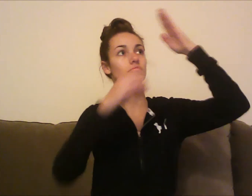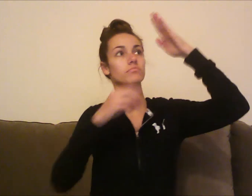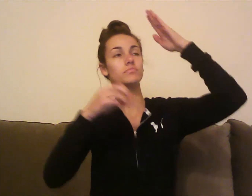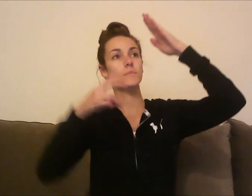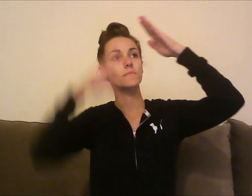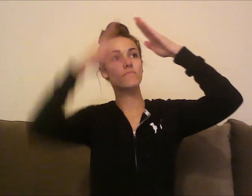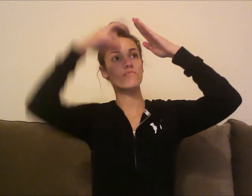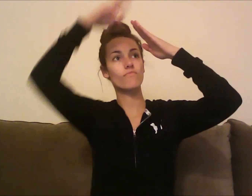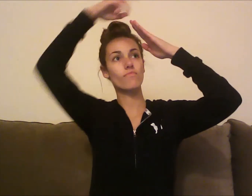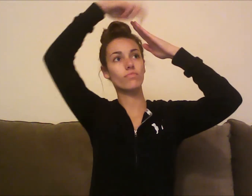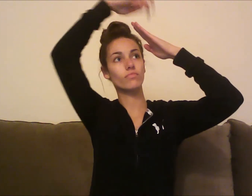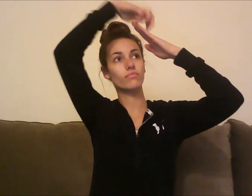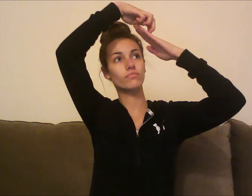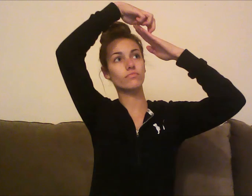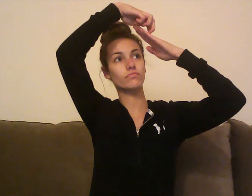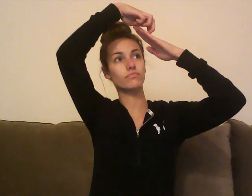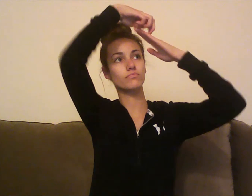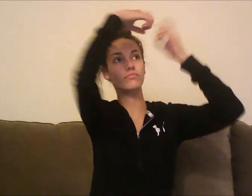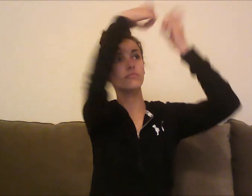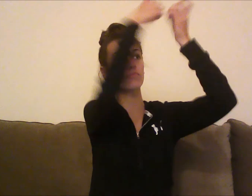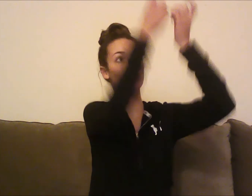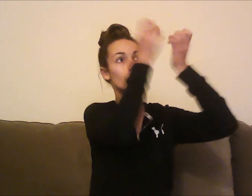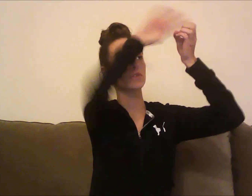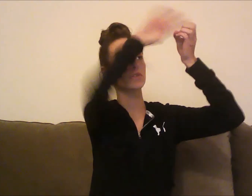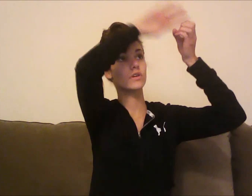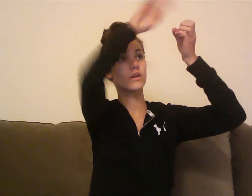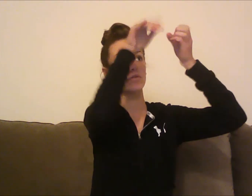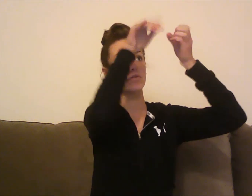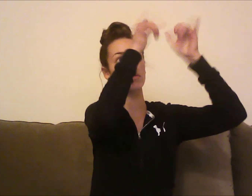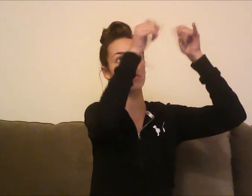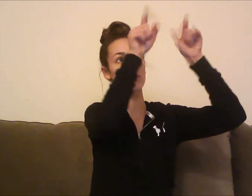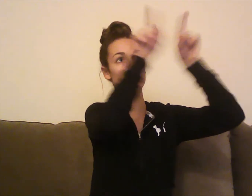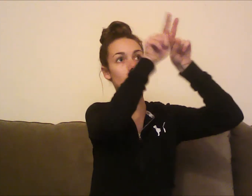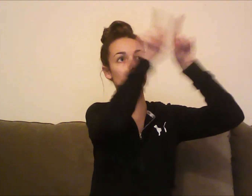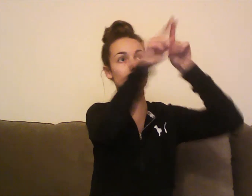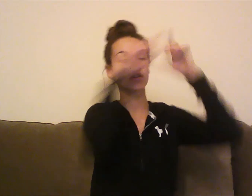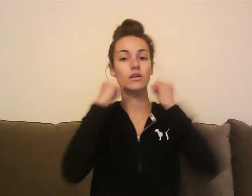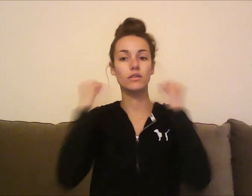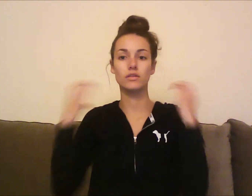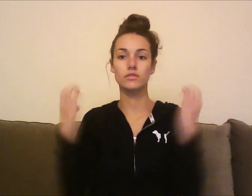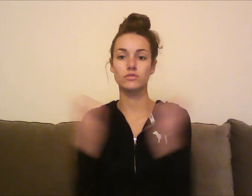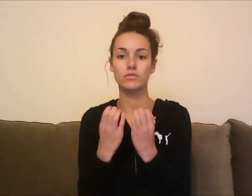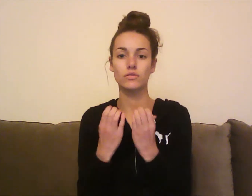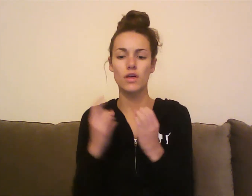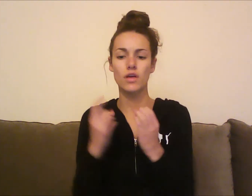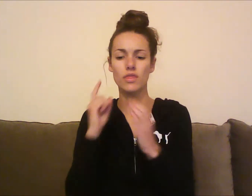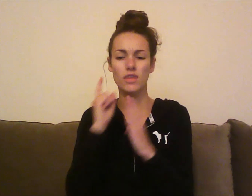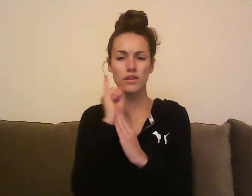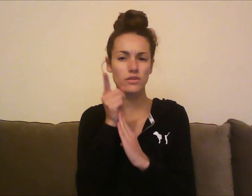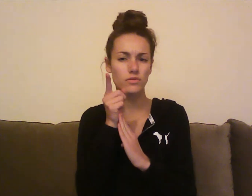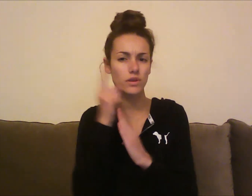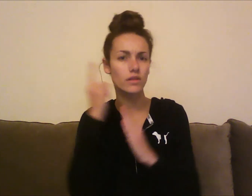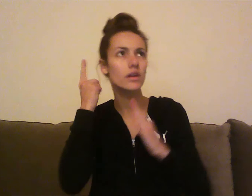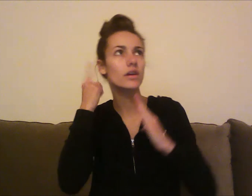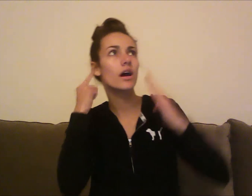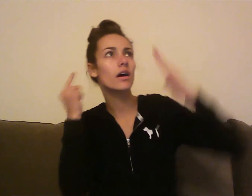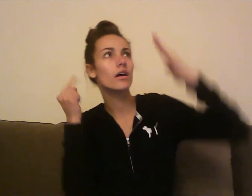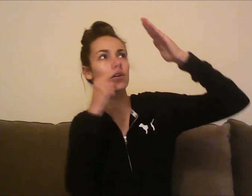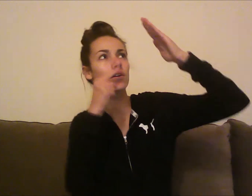up to the housetop the coursers they flew, with the sleigh full of toys and St. Nicholas too. And then in a twinkling I heard on